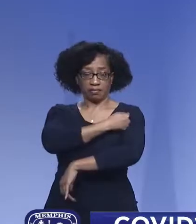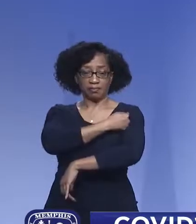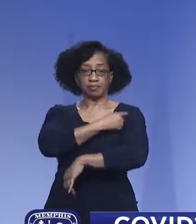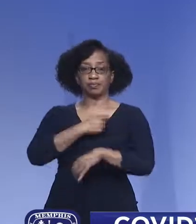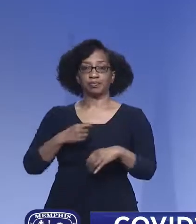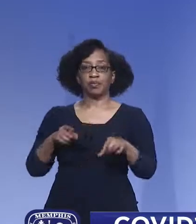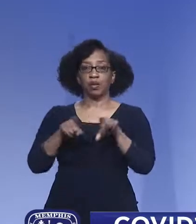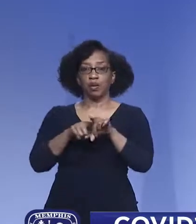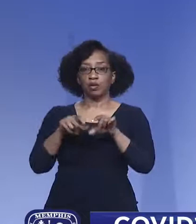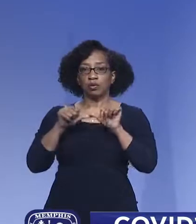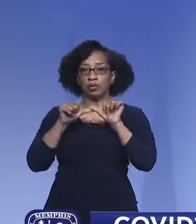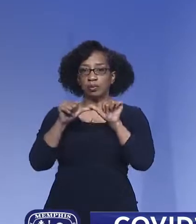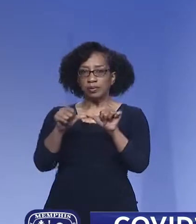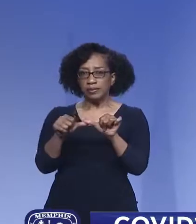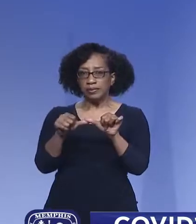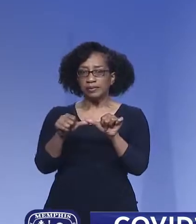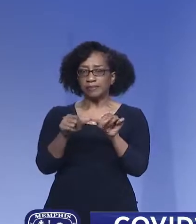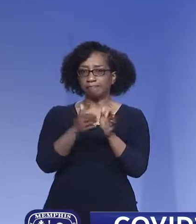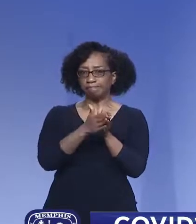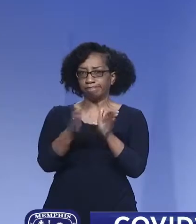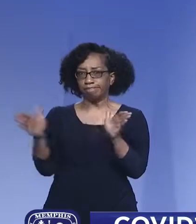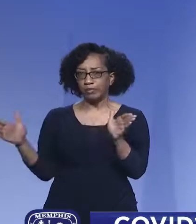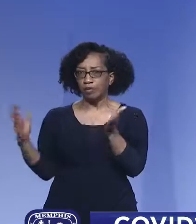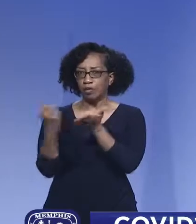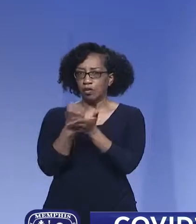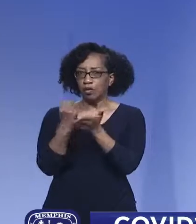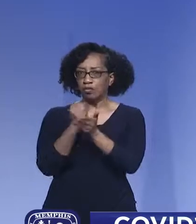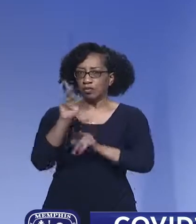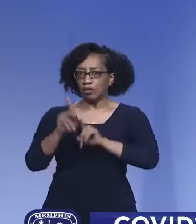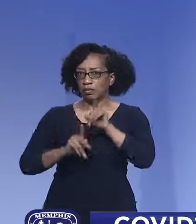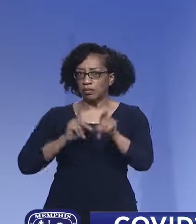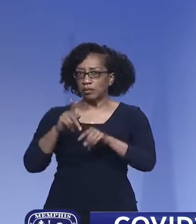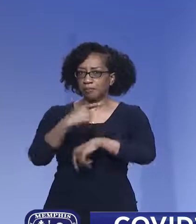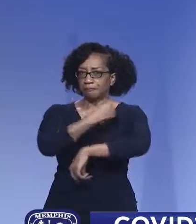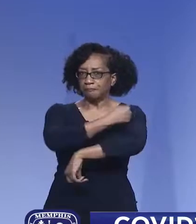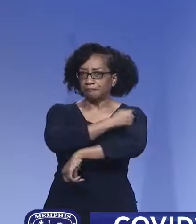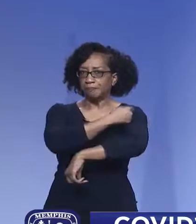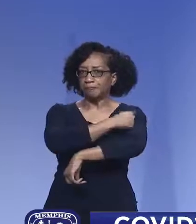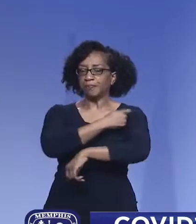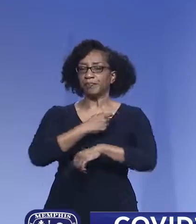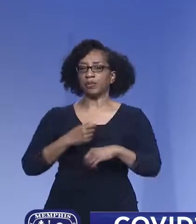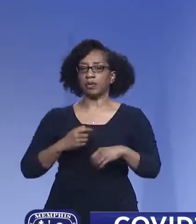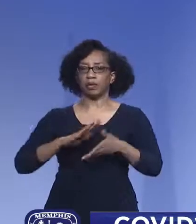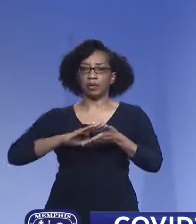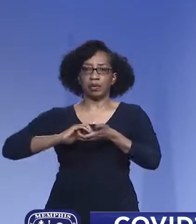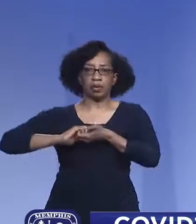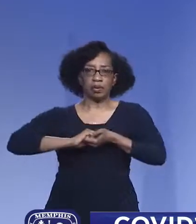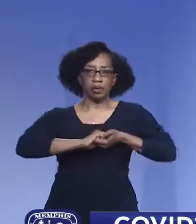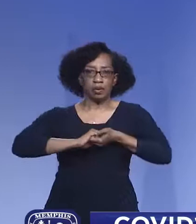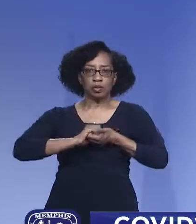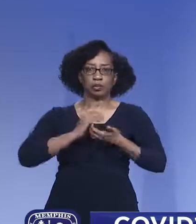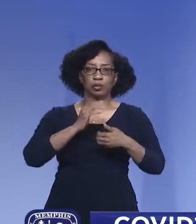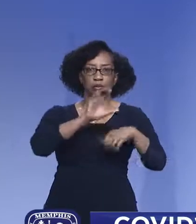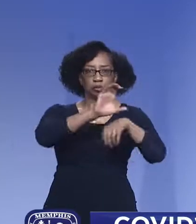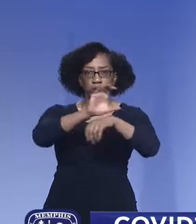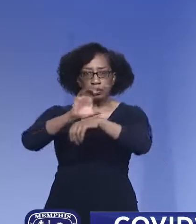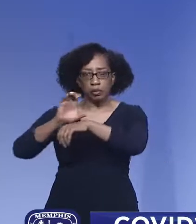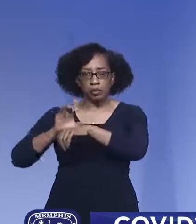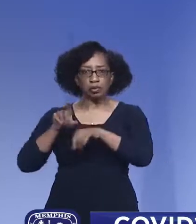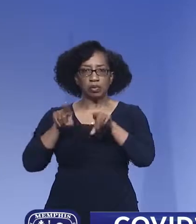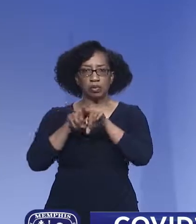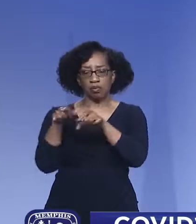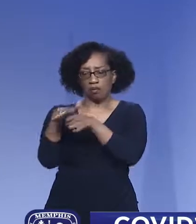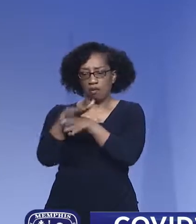we continue to expand our opportunities for folks to receive vaccine. Our partnerships with churches in the neighborhoods that are